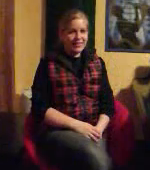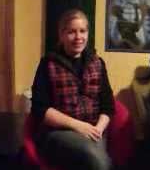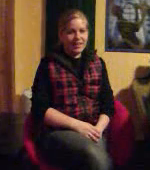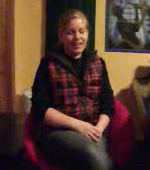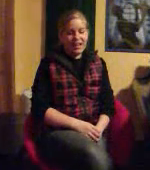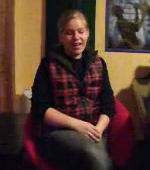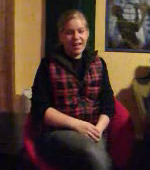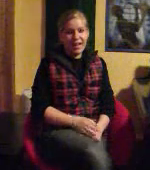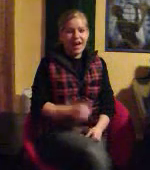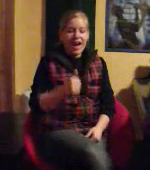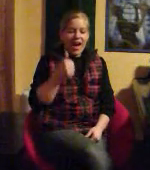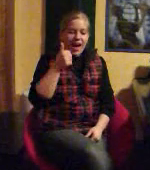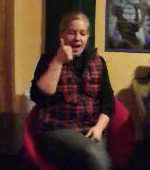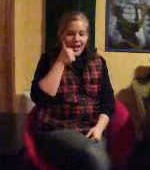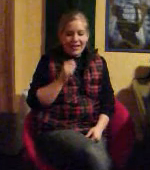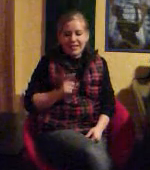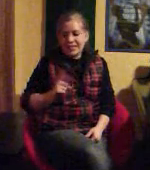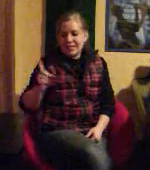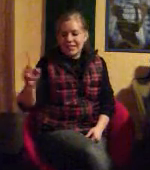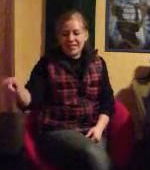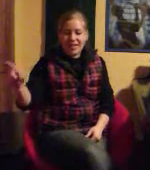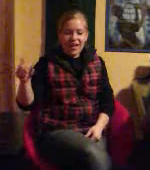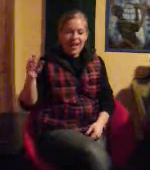And she had a new big bed.